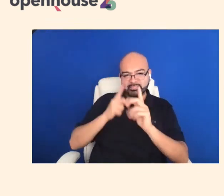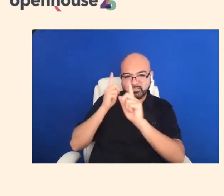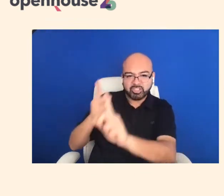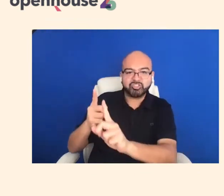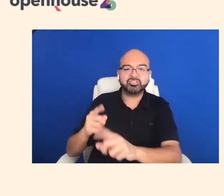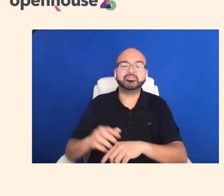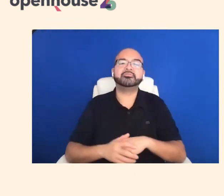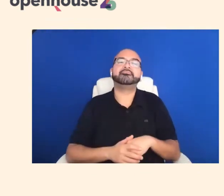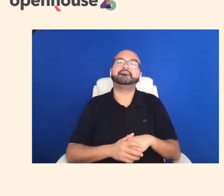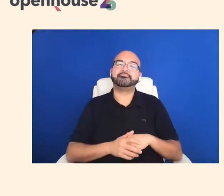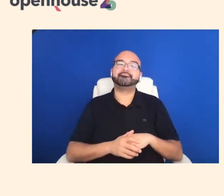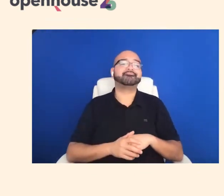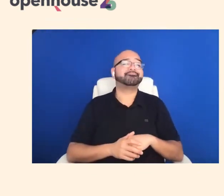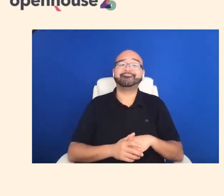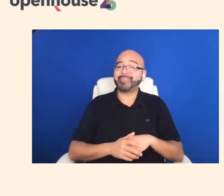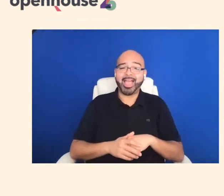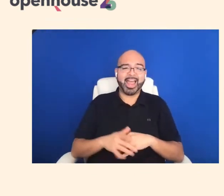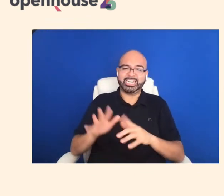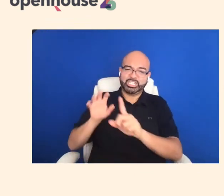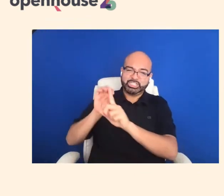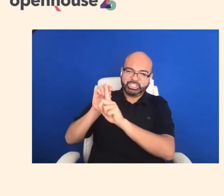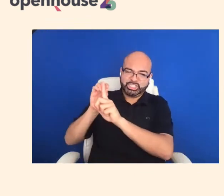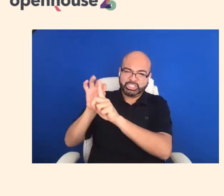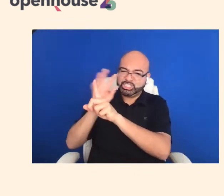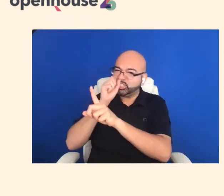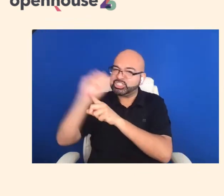and give them hell.